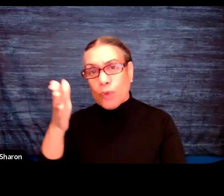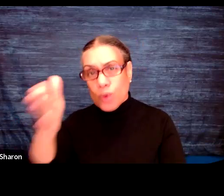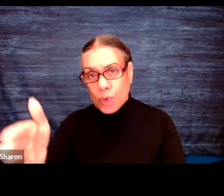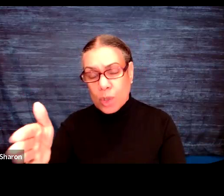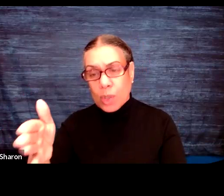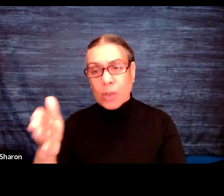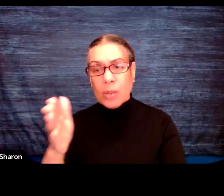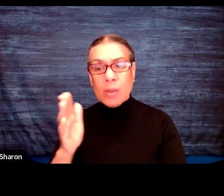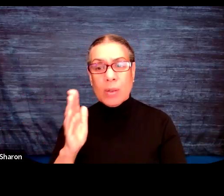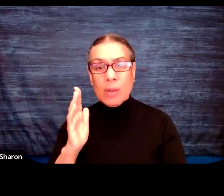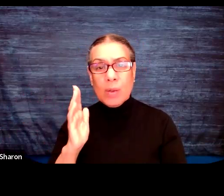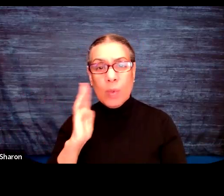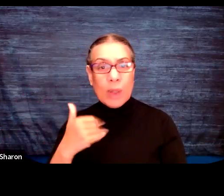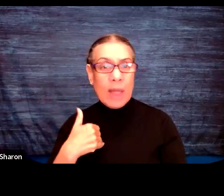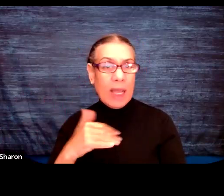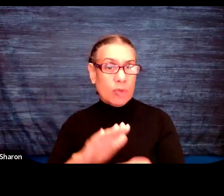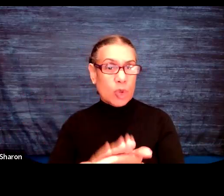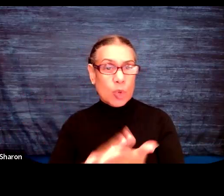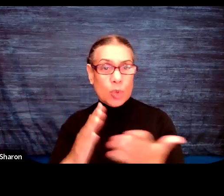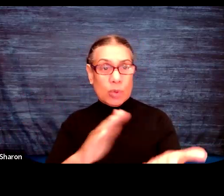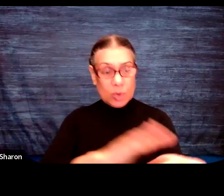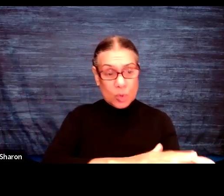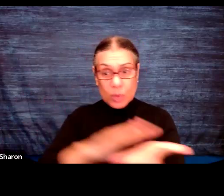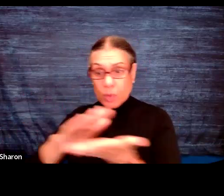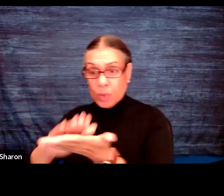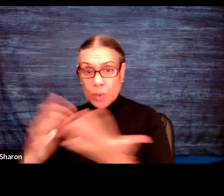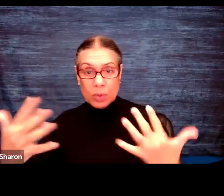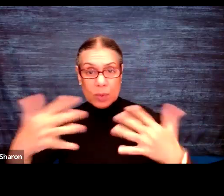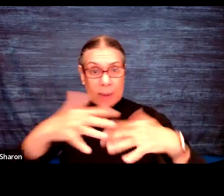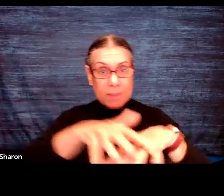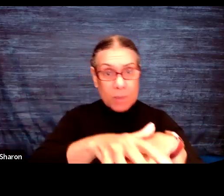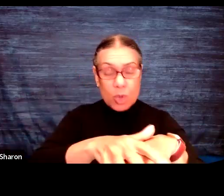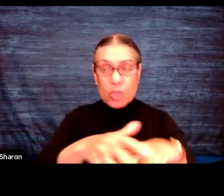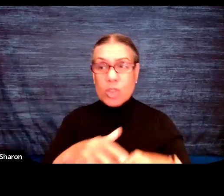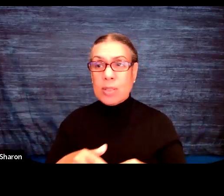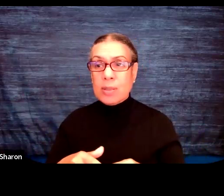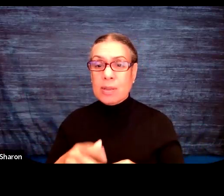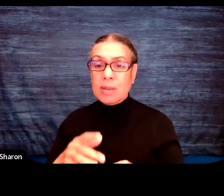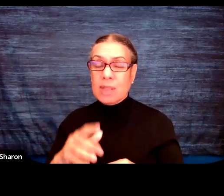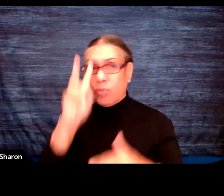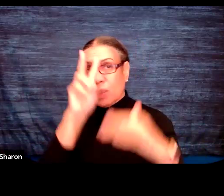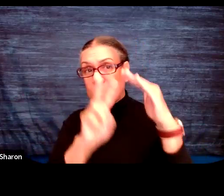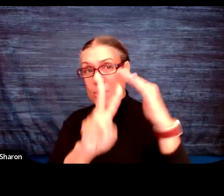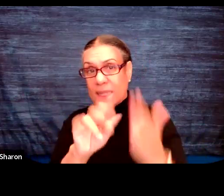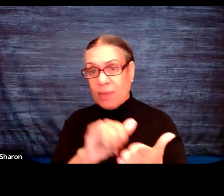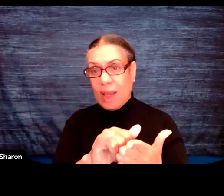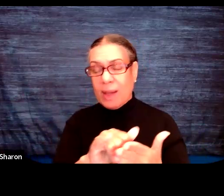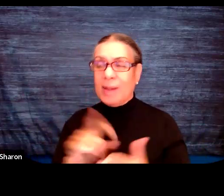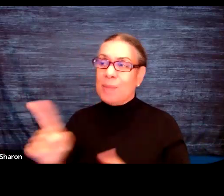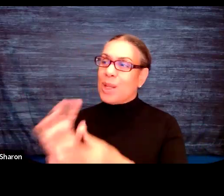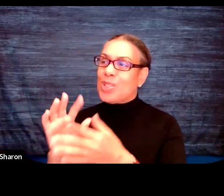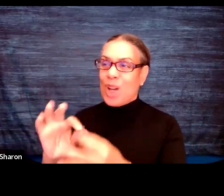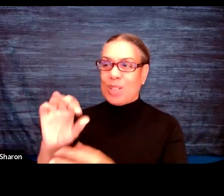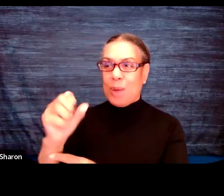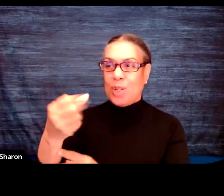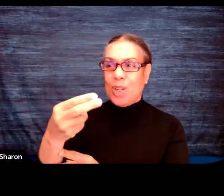having school mergers. I mean, this is something that we're anticipating. But because you had mentioned the Shaw